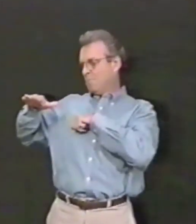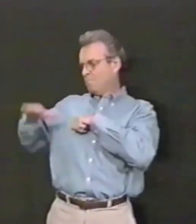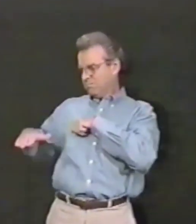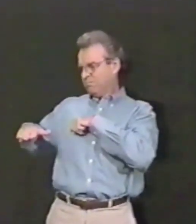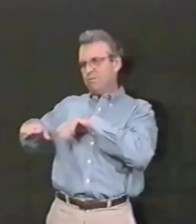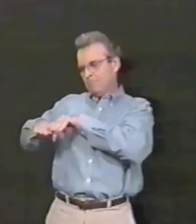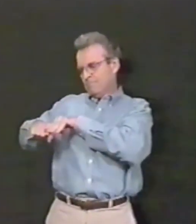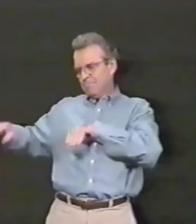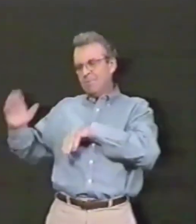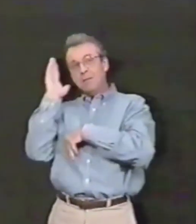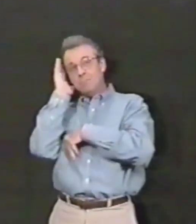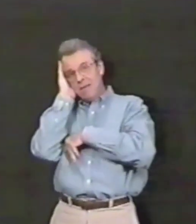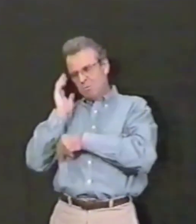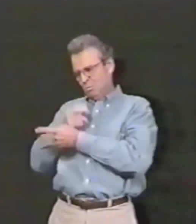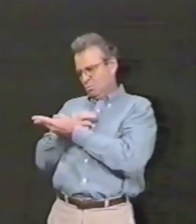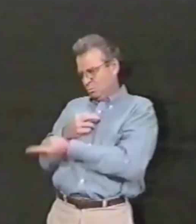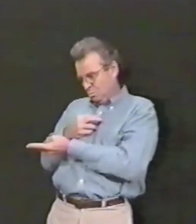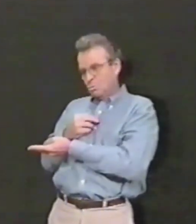table.